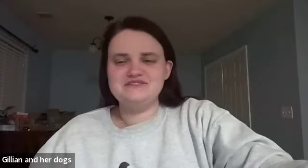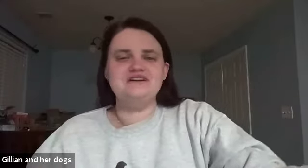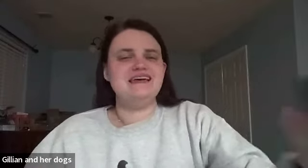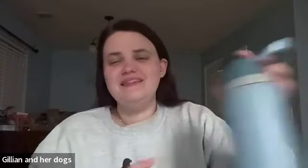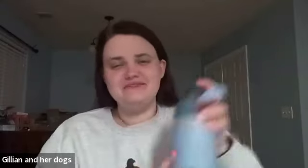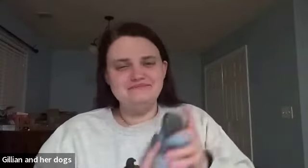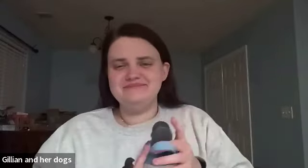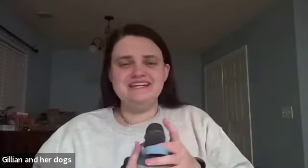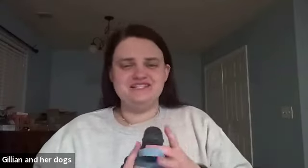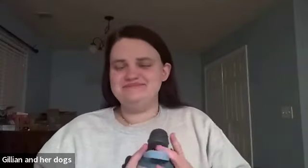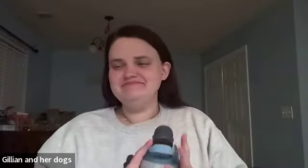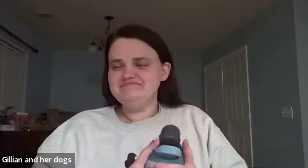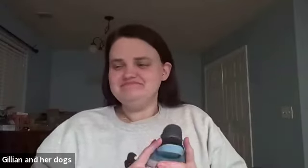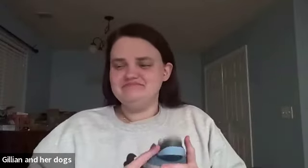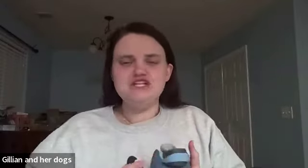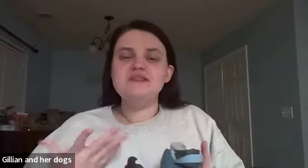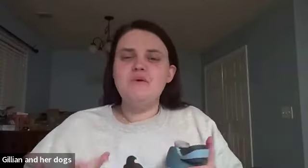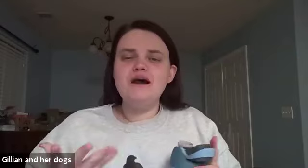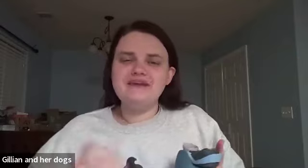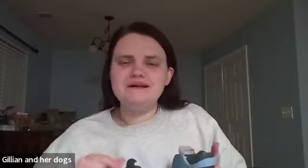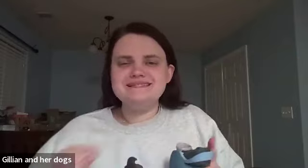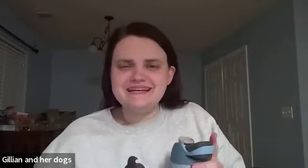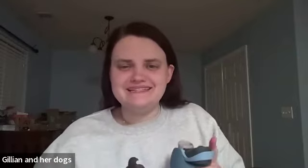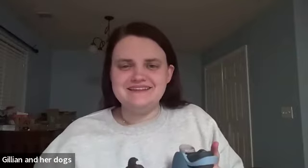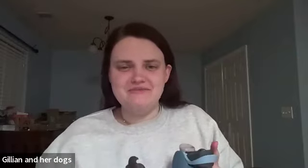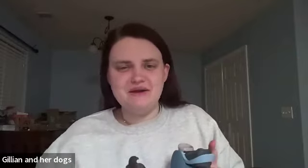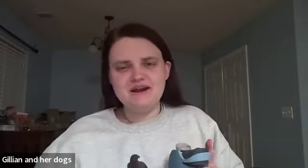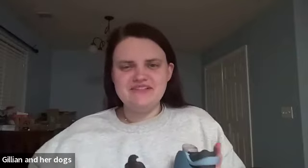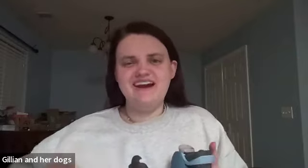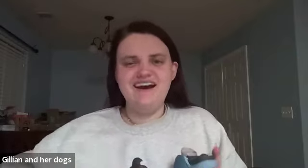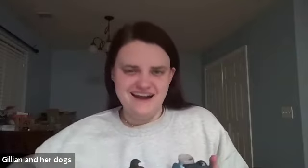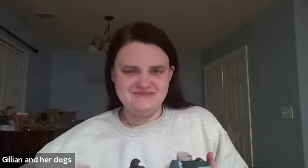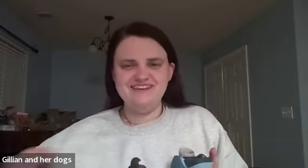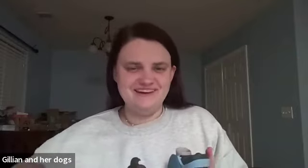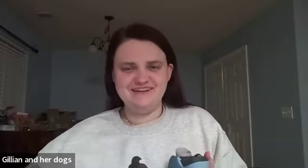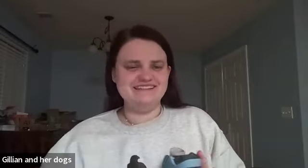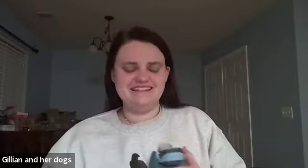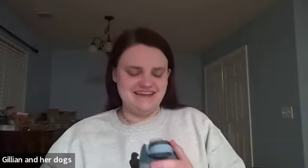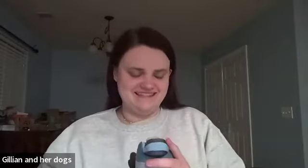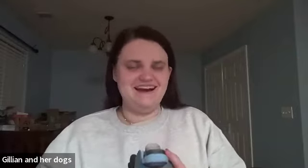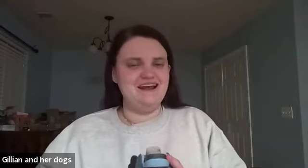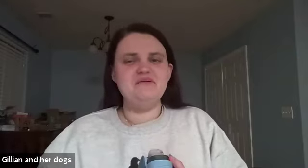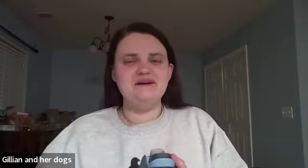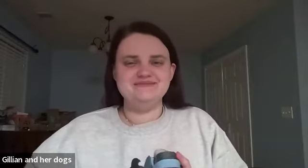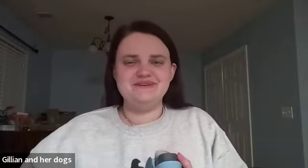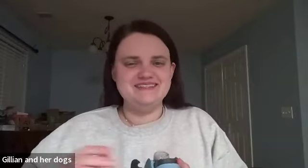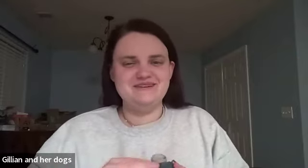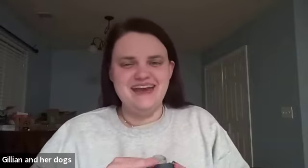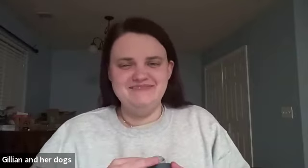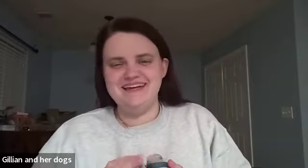their hearts. I love them. They want to stick it to them. They want to be like, ha, I'm ignoring you. And it's like, that's not how it works, but that's okay.